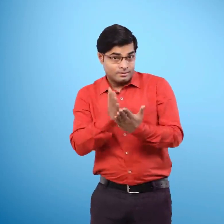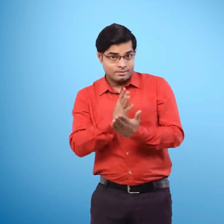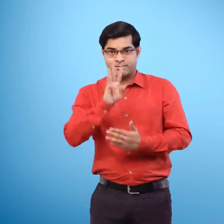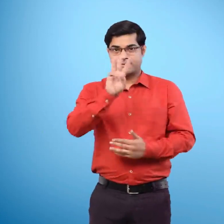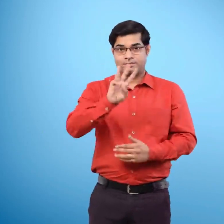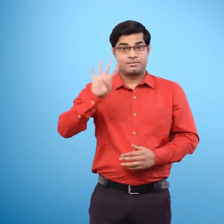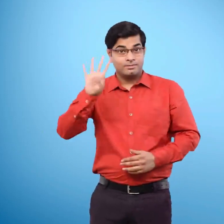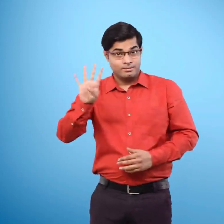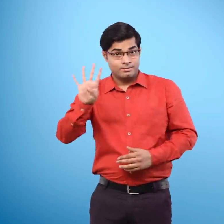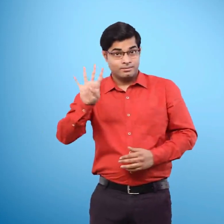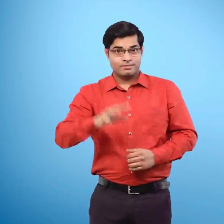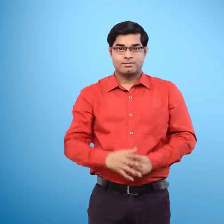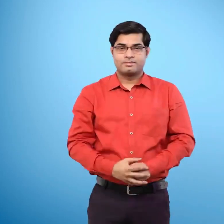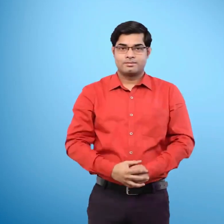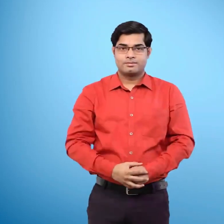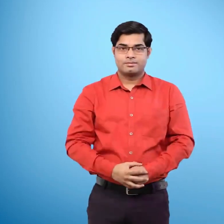Page number 34.